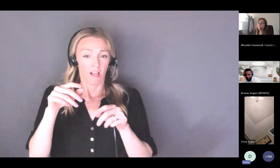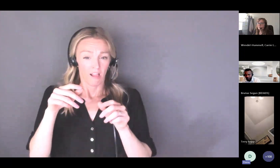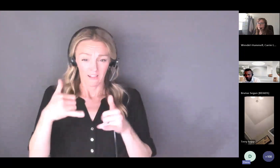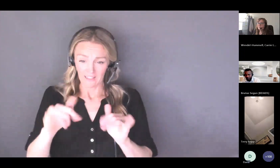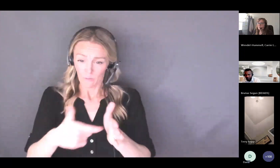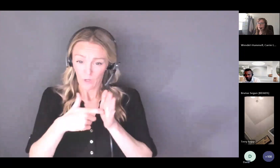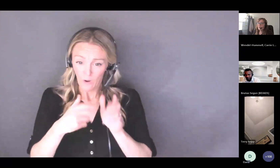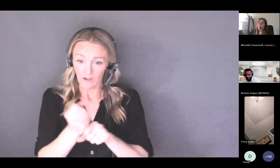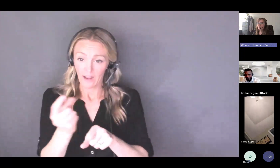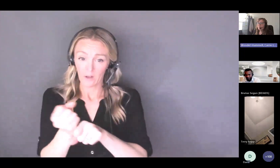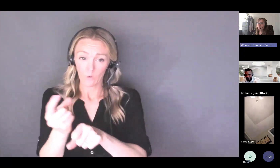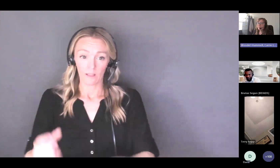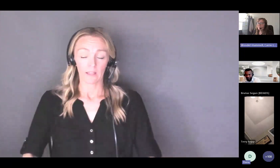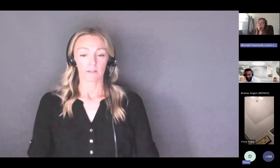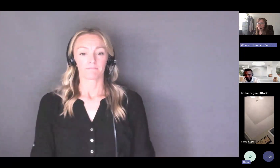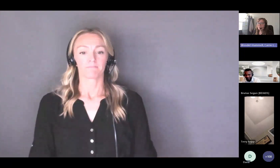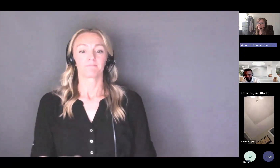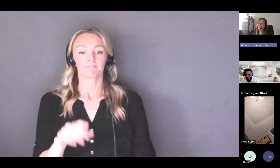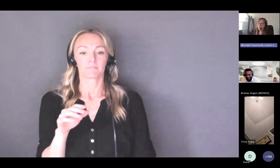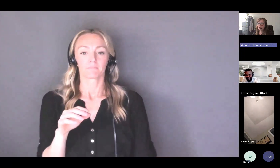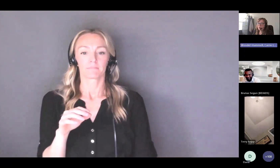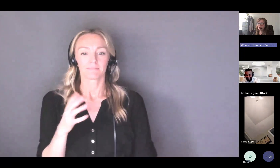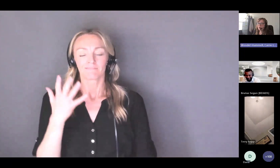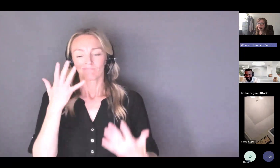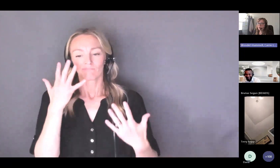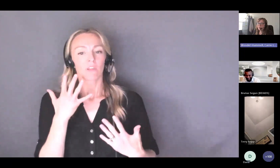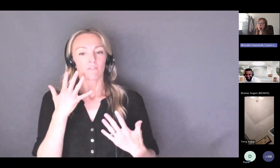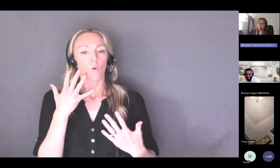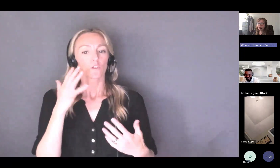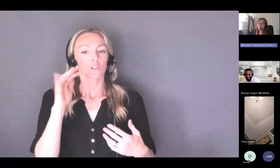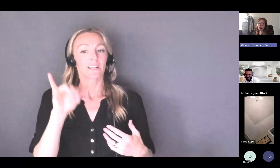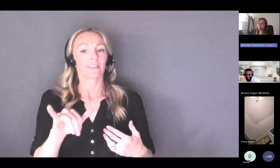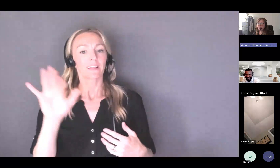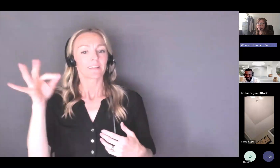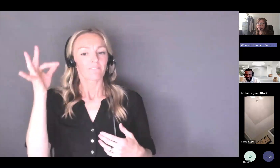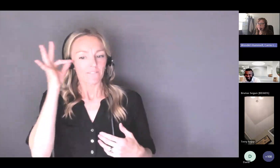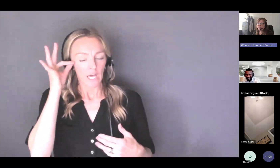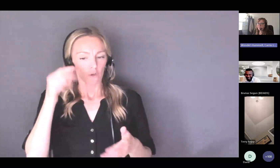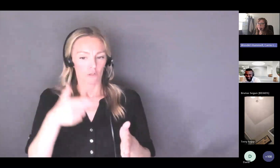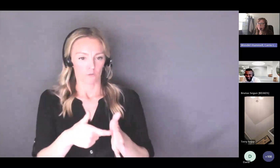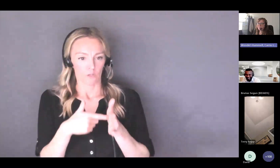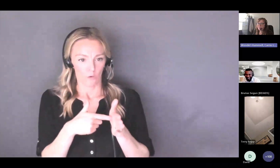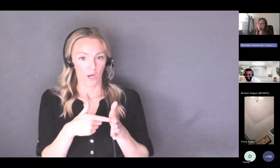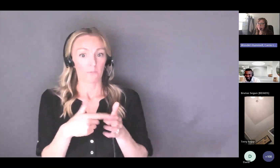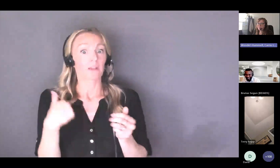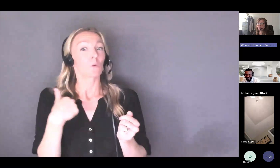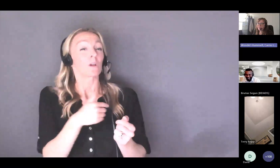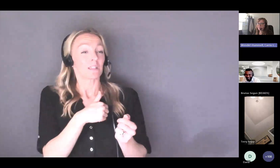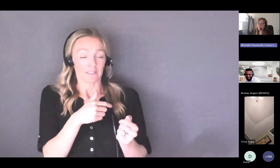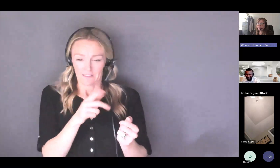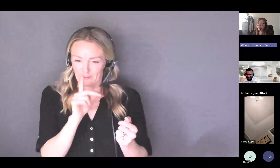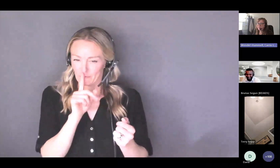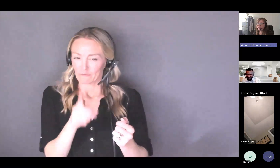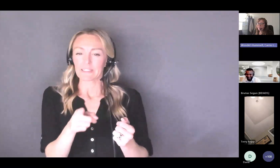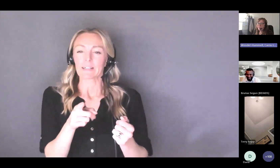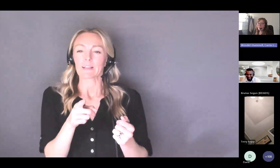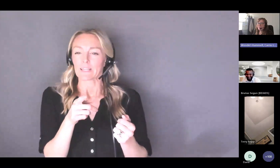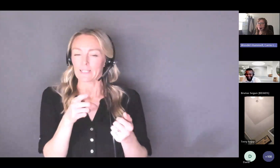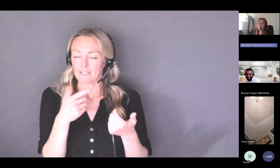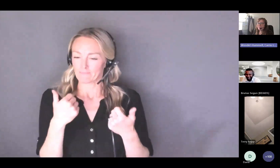annually? Unfortunately, that's a federal requirement, and we really dug into that to see if there was any